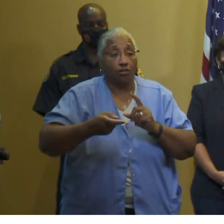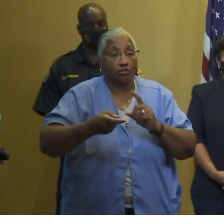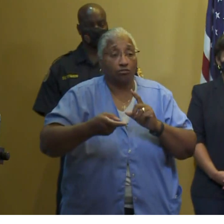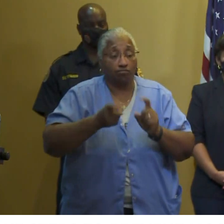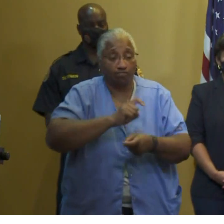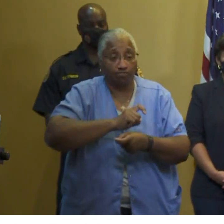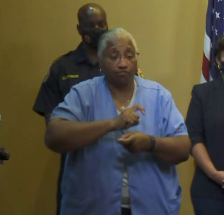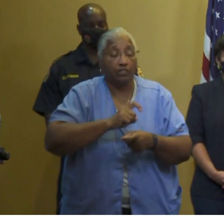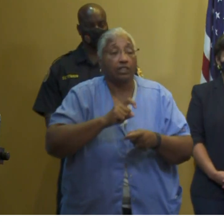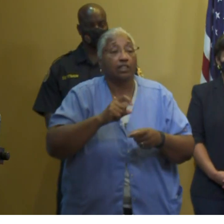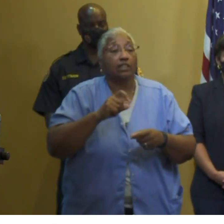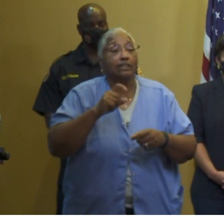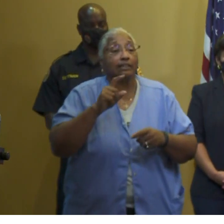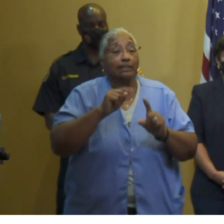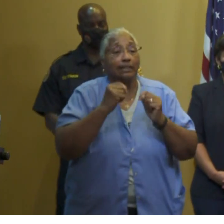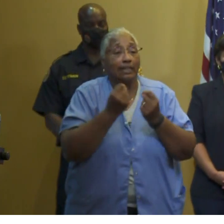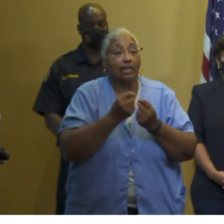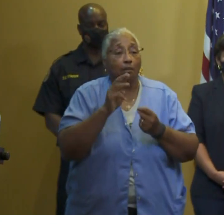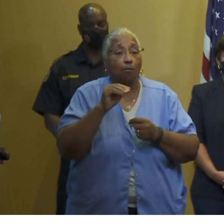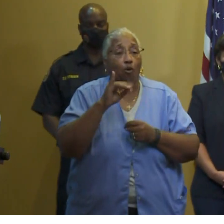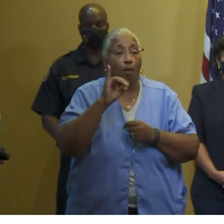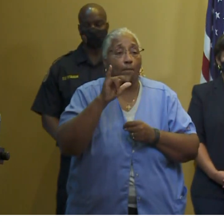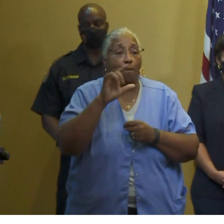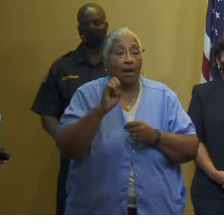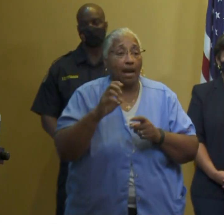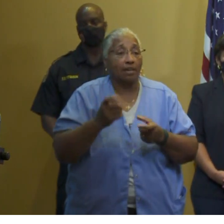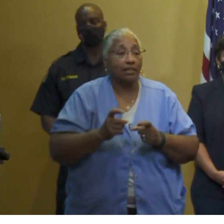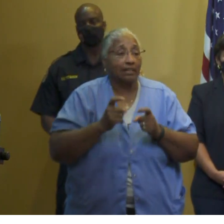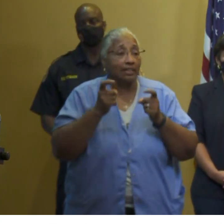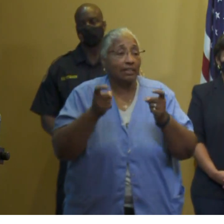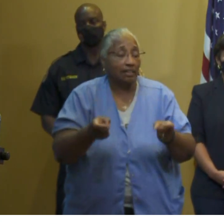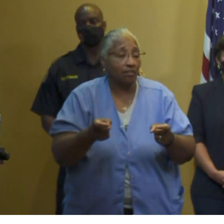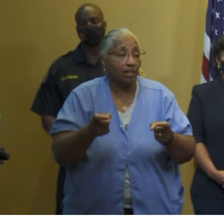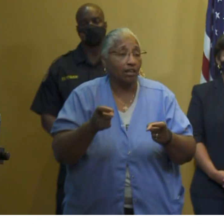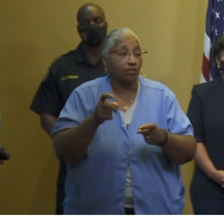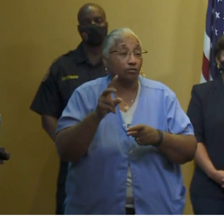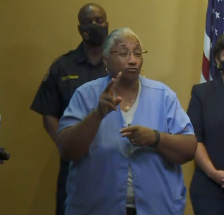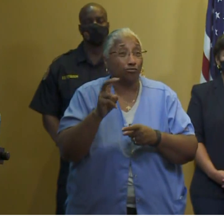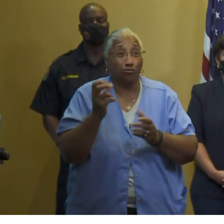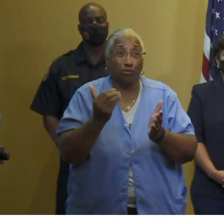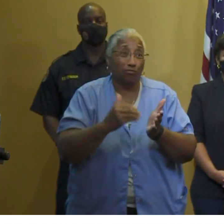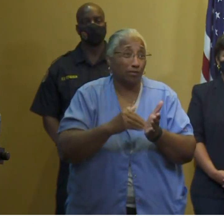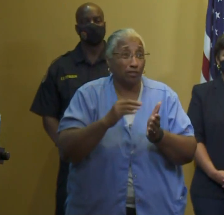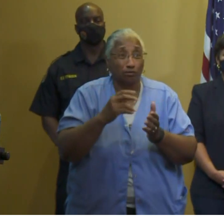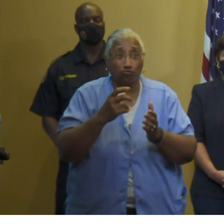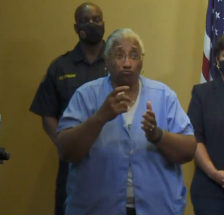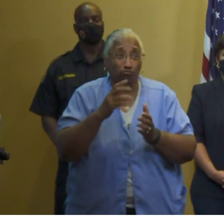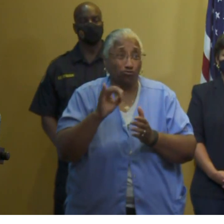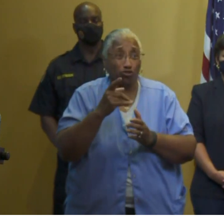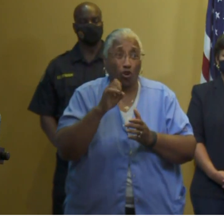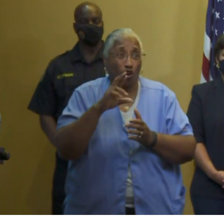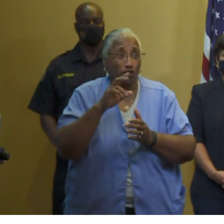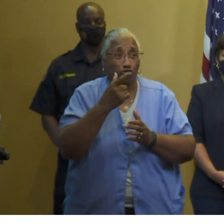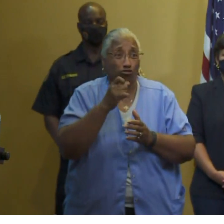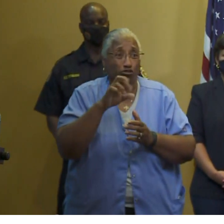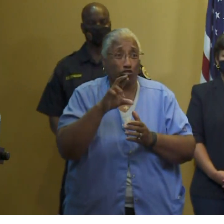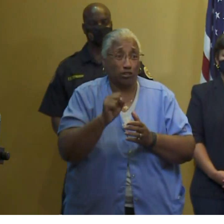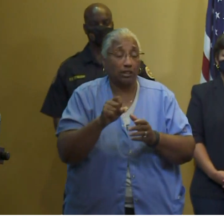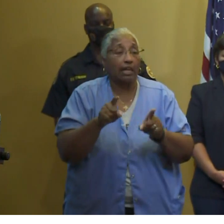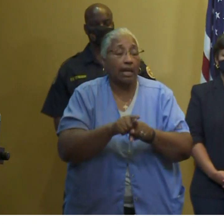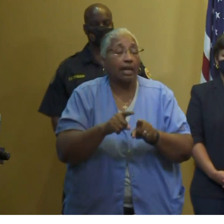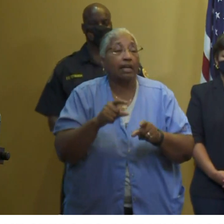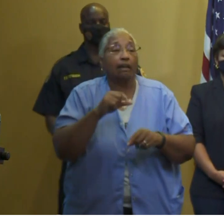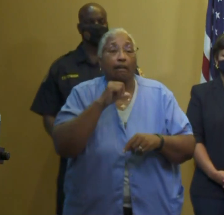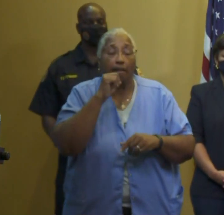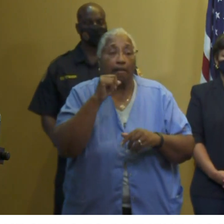out for T-Mobile, who's given out 2,000 portable chargers at cooling centers and more than 600 phones with unlimited talk, text,